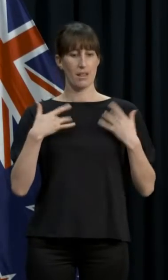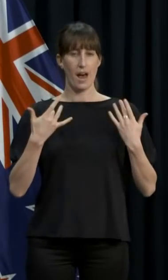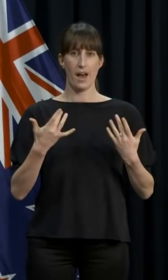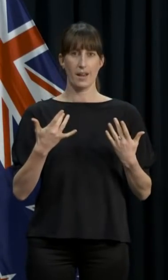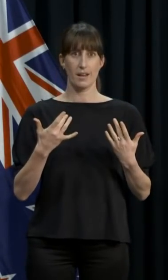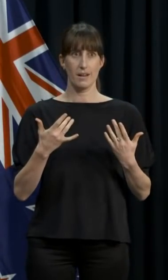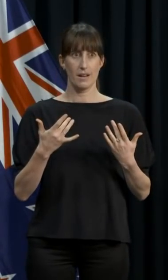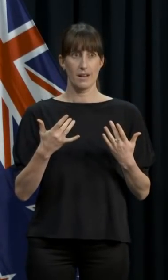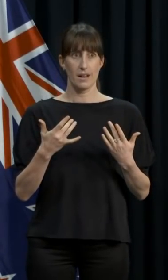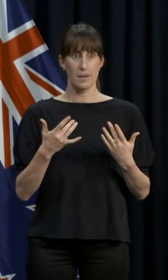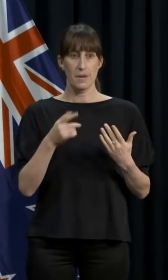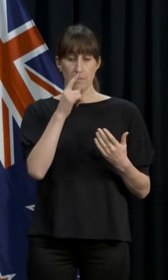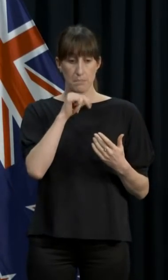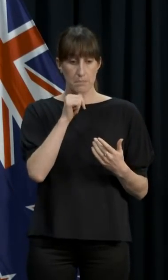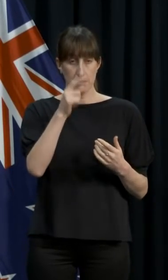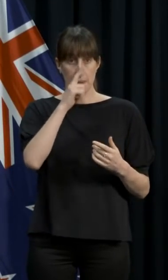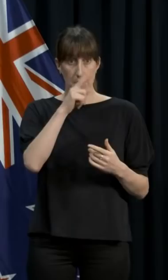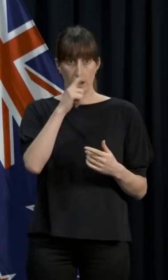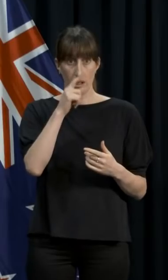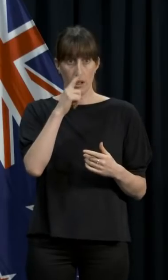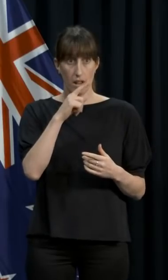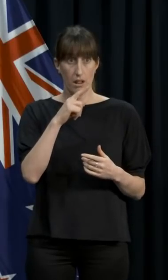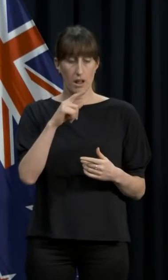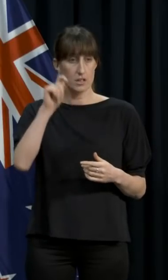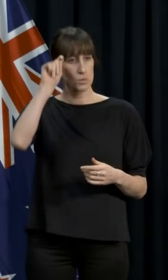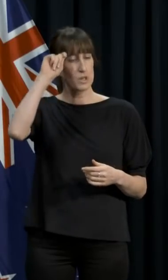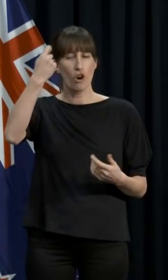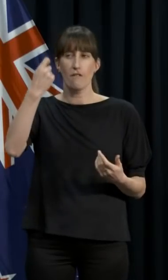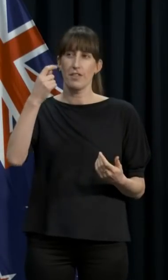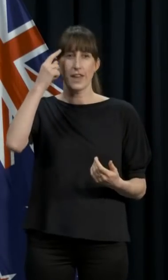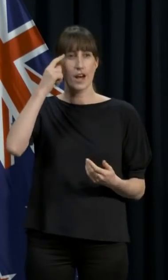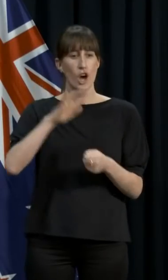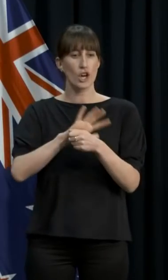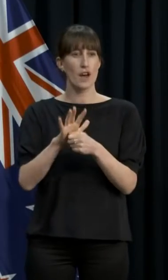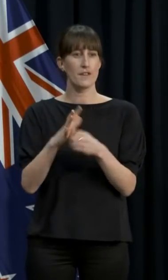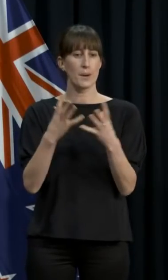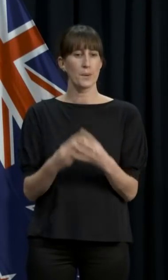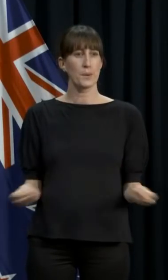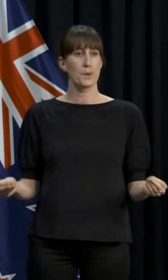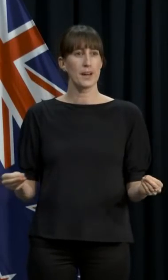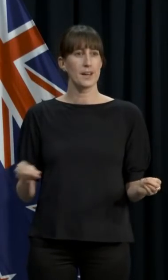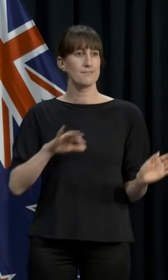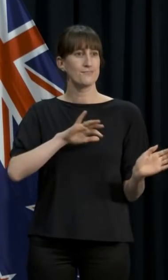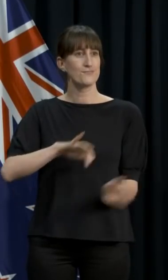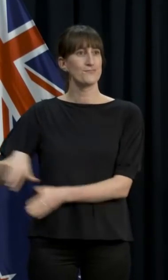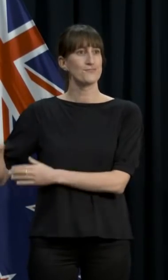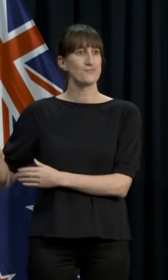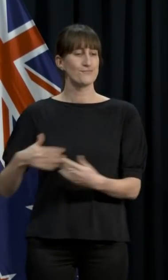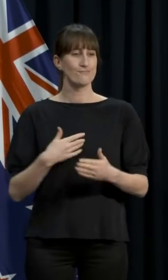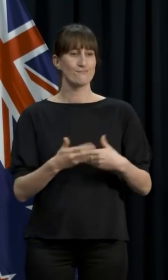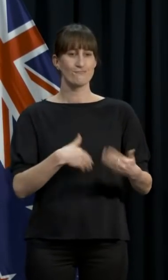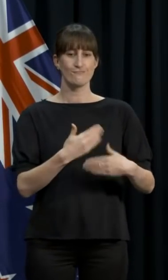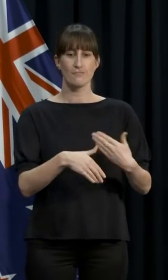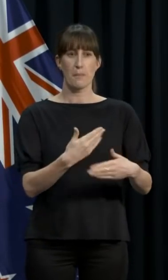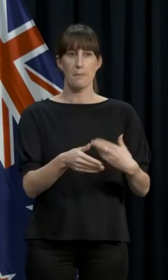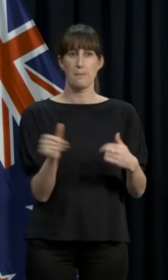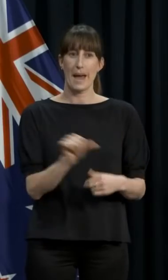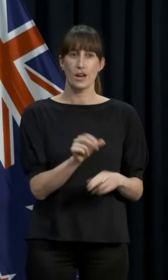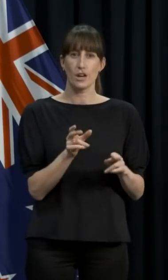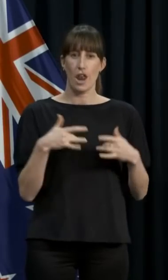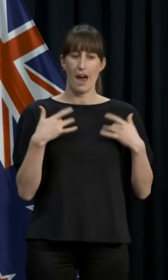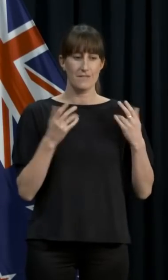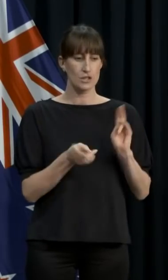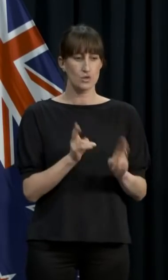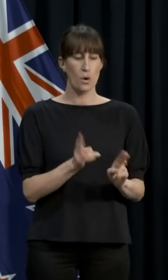and that it's now all about economic recovery. We still have a public health effort in front of us as long as COVID-19